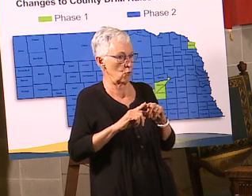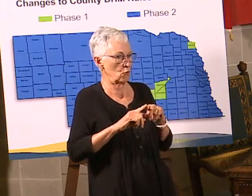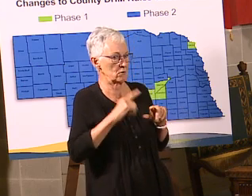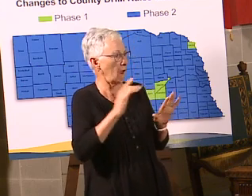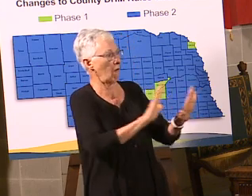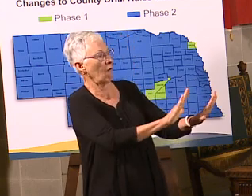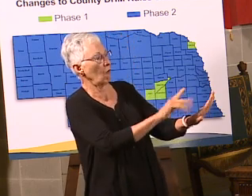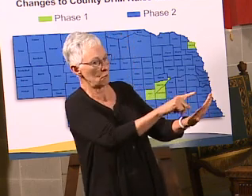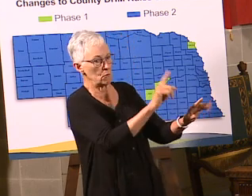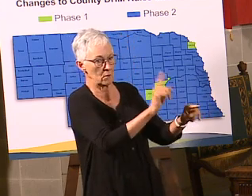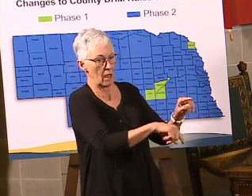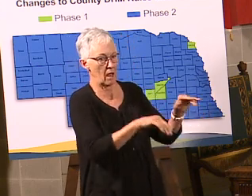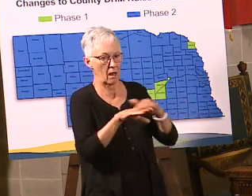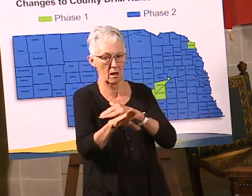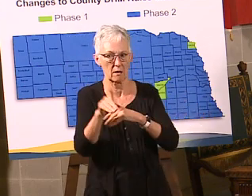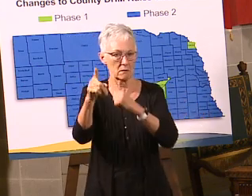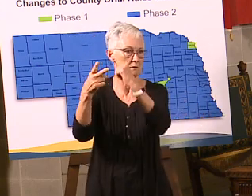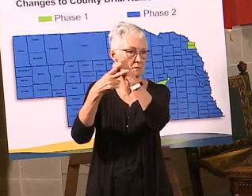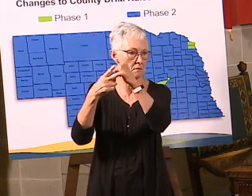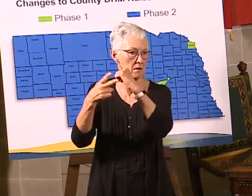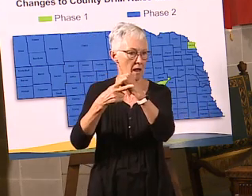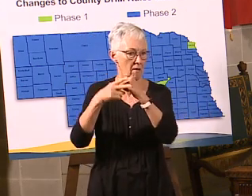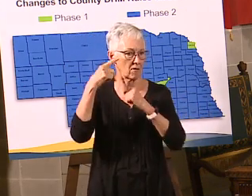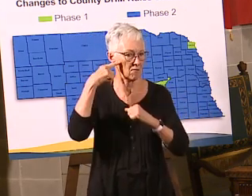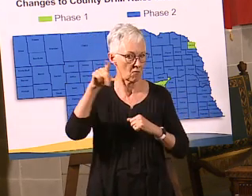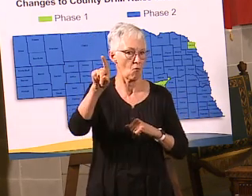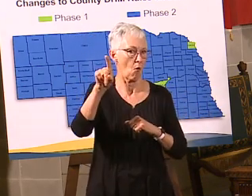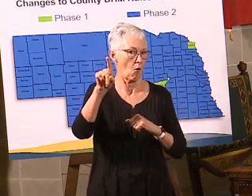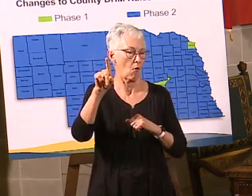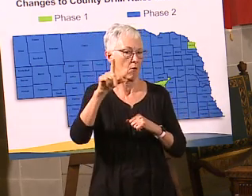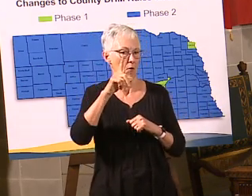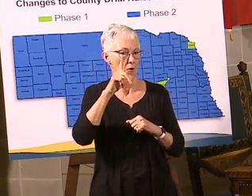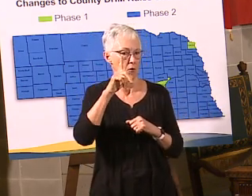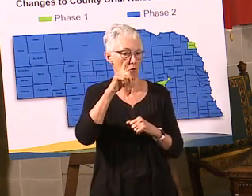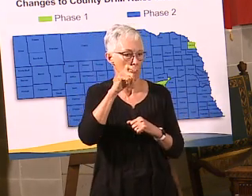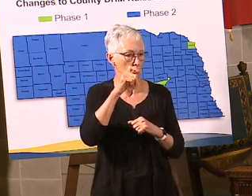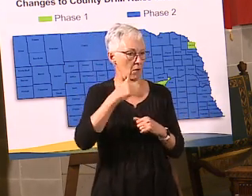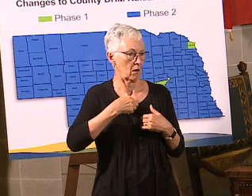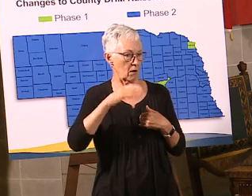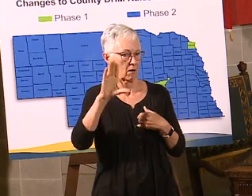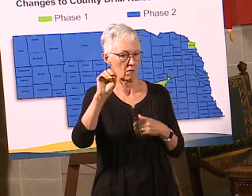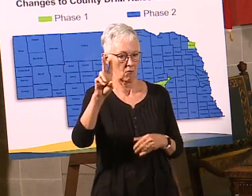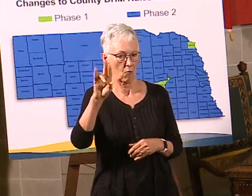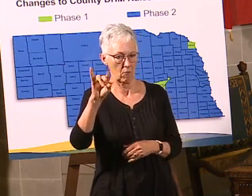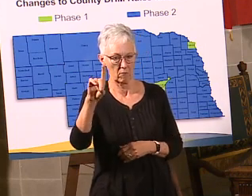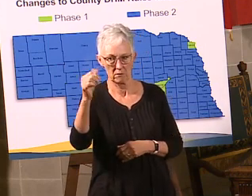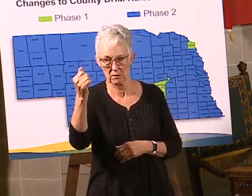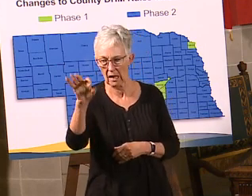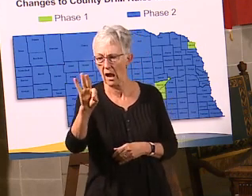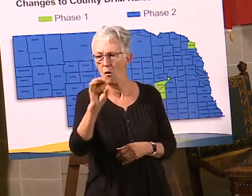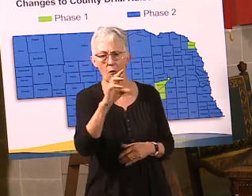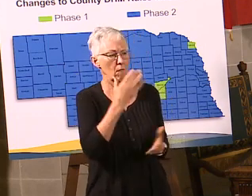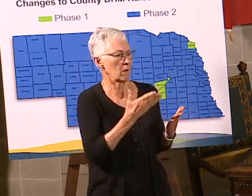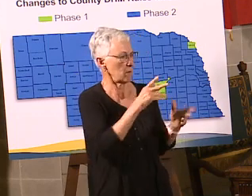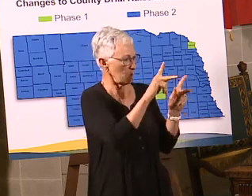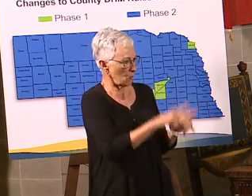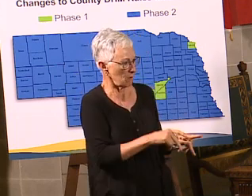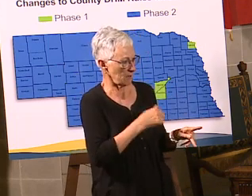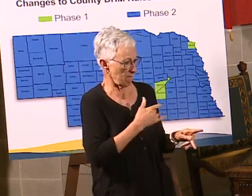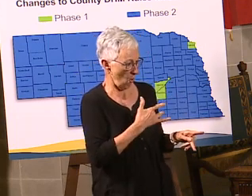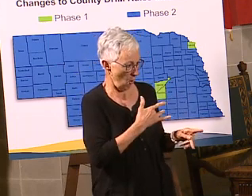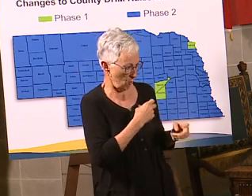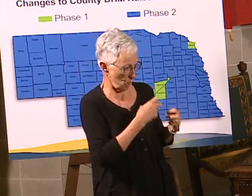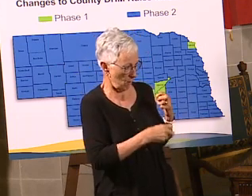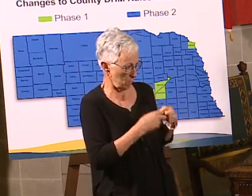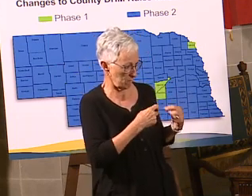folks. These are not elective surgeries. These are people who maybe have a cardiac issue. They put off going to the hospital, now they need to go to the